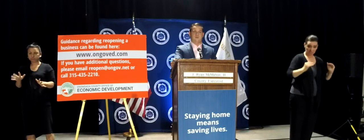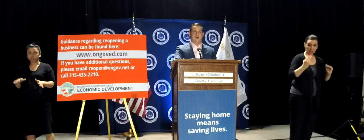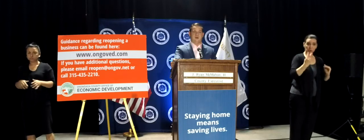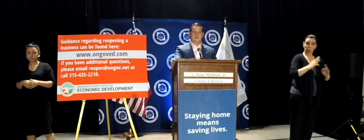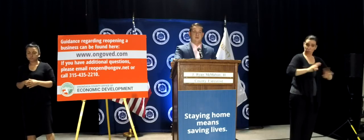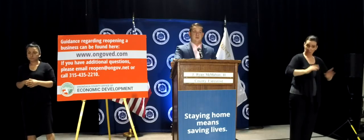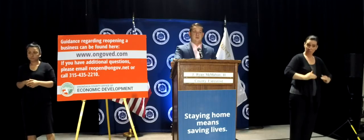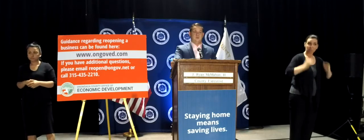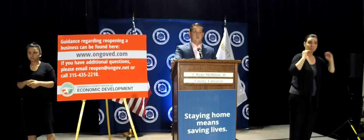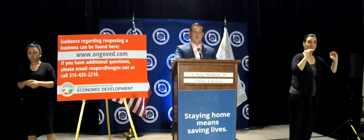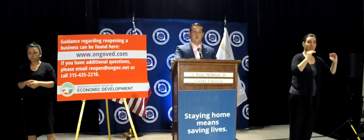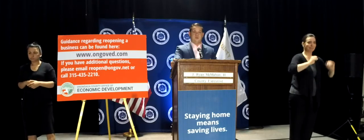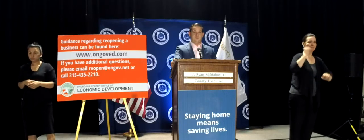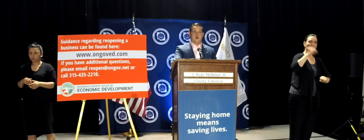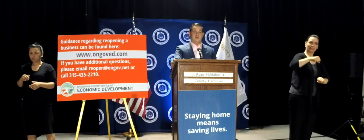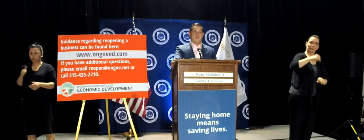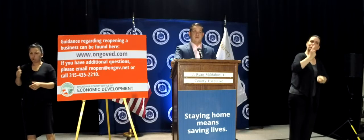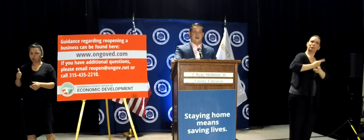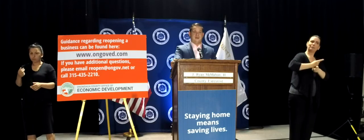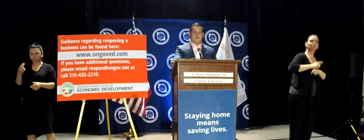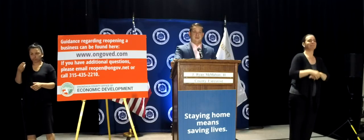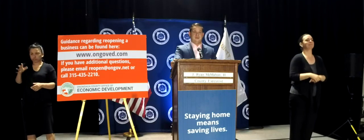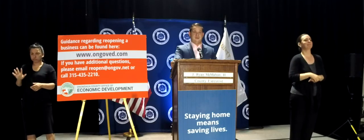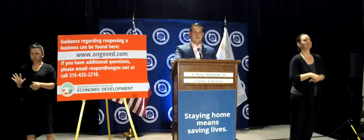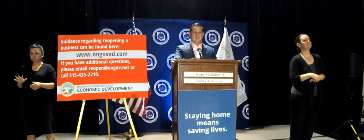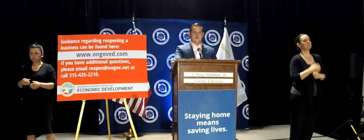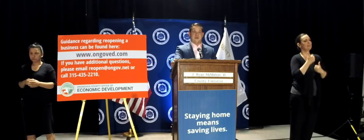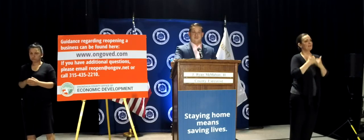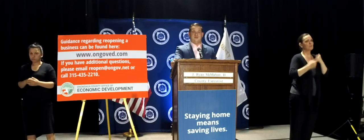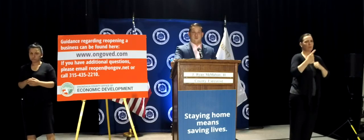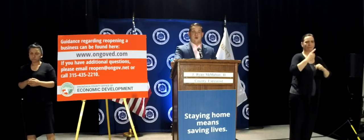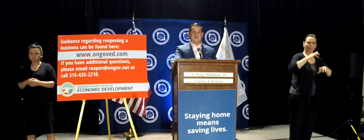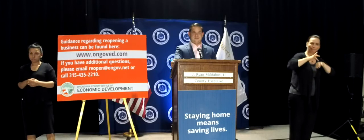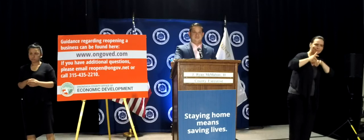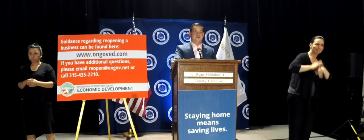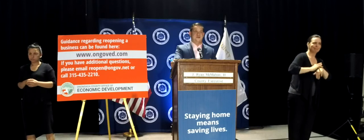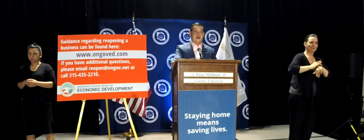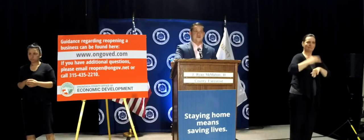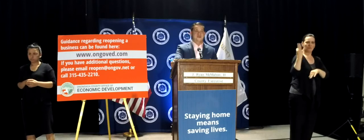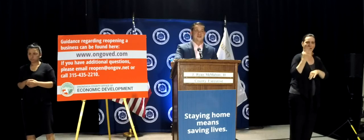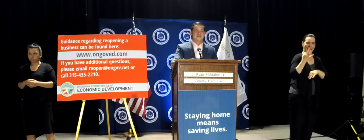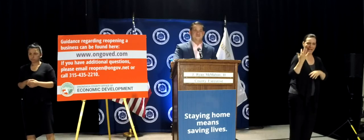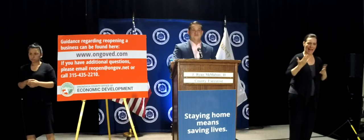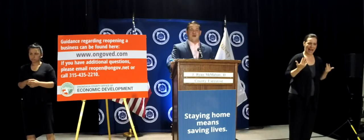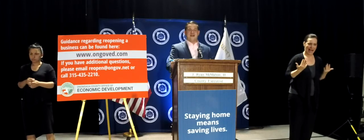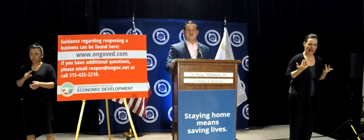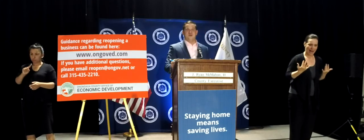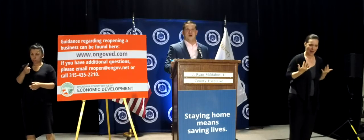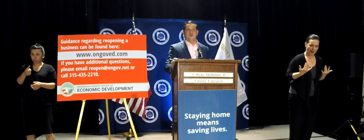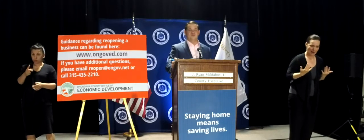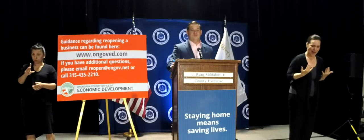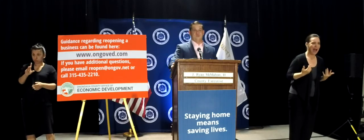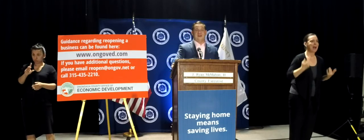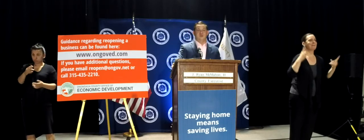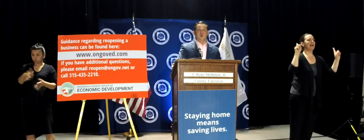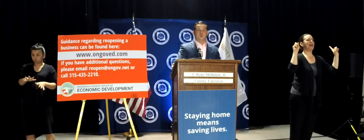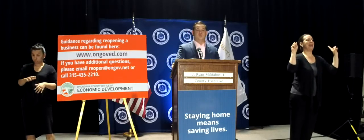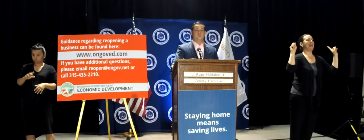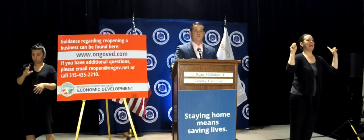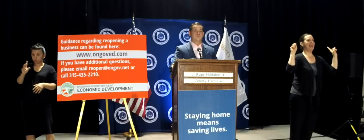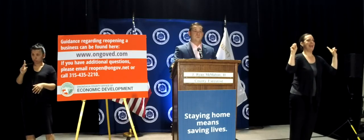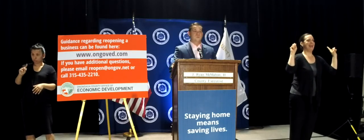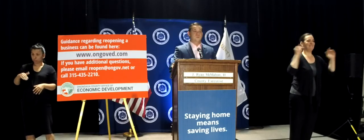isn't a go for Friday. Everybody's been talking about Friday since we got to phase 1. So now Friday's tomorrow, phase